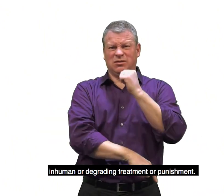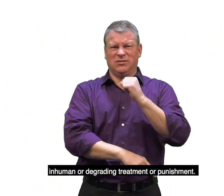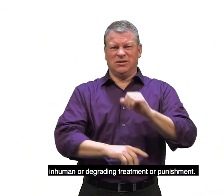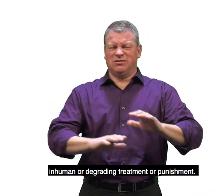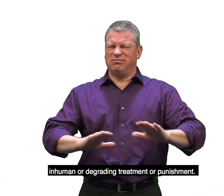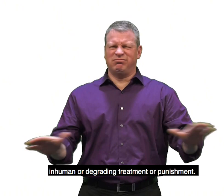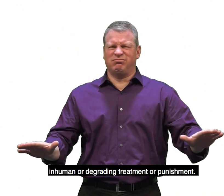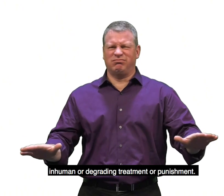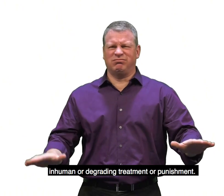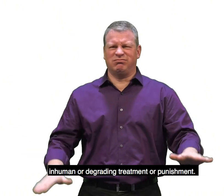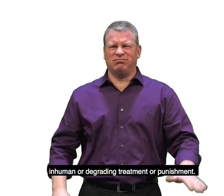treatment or punishment.